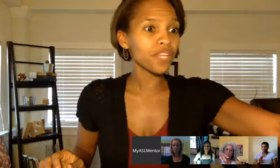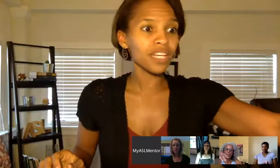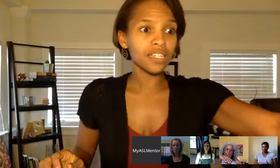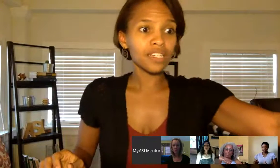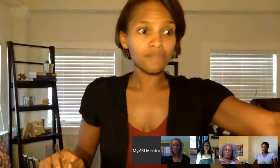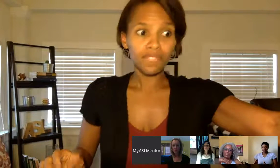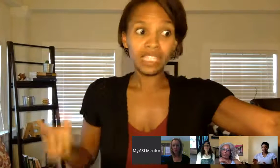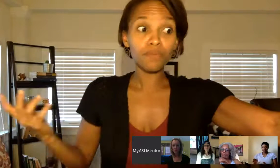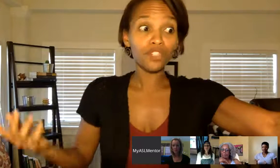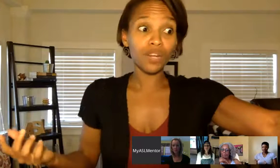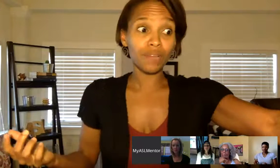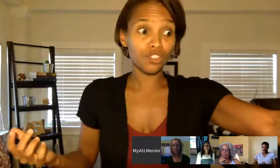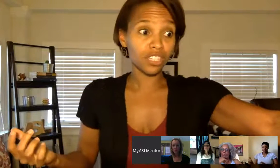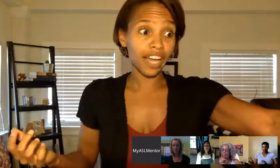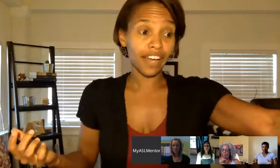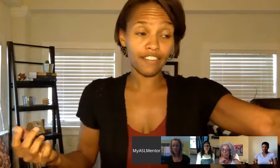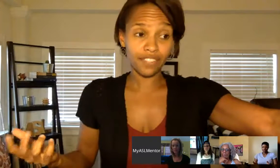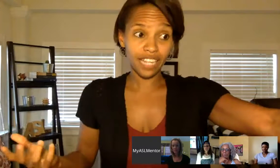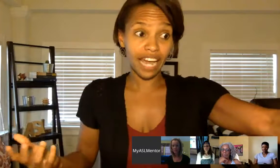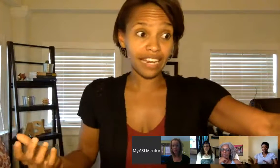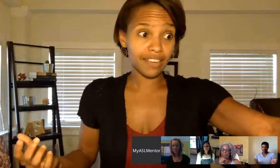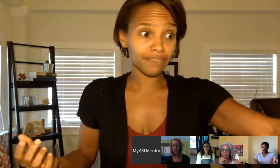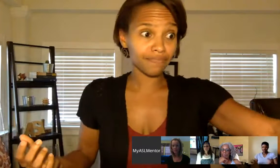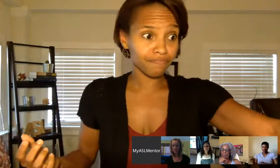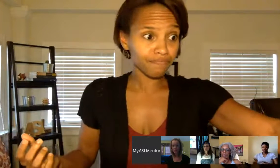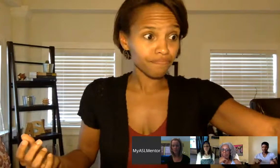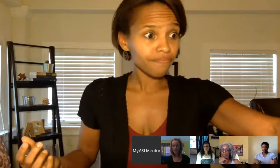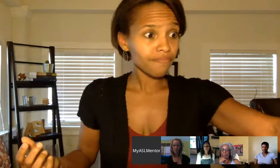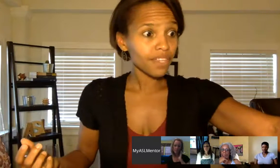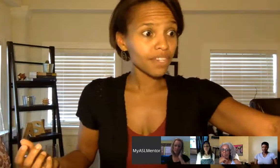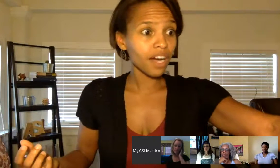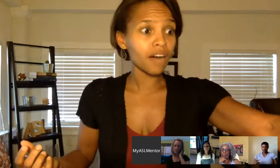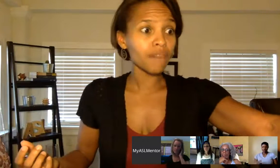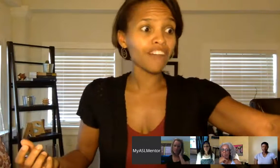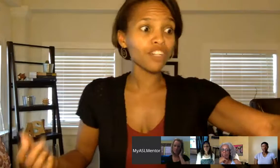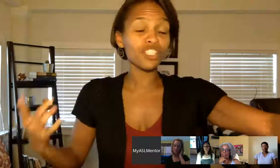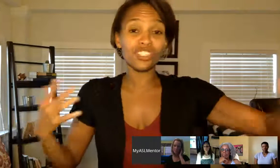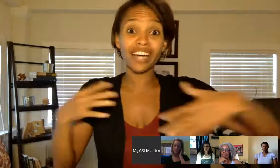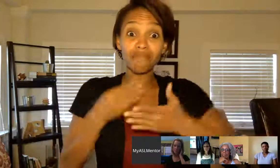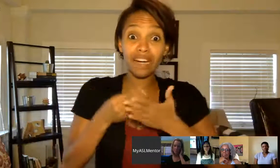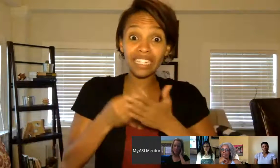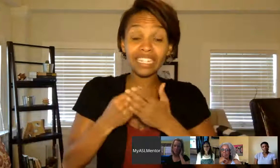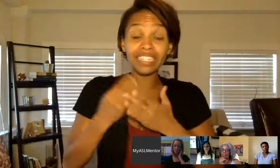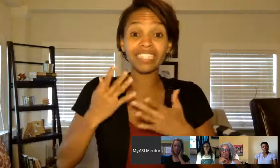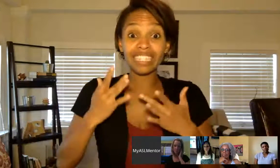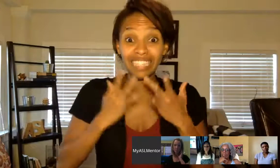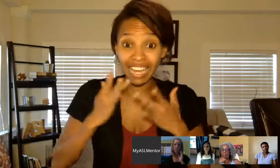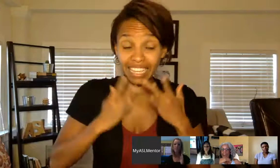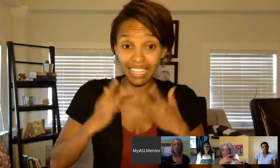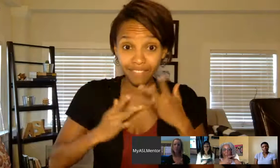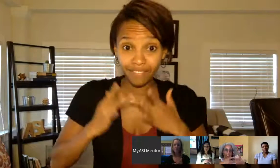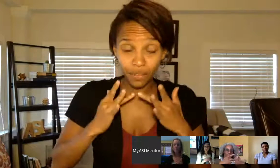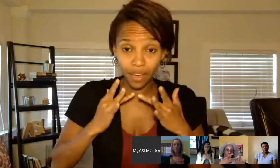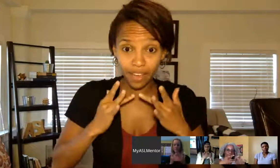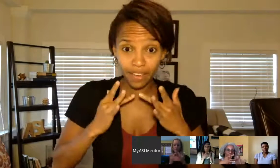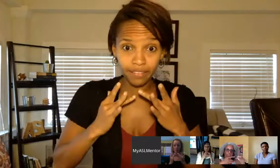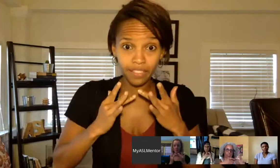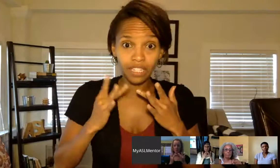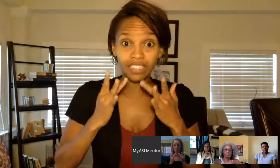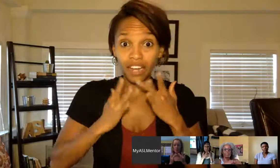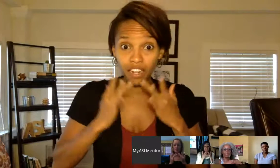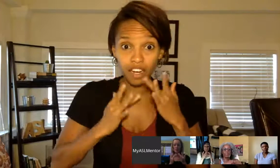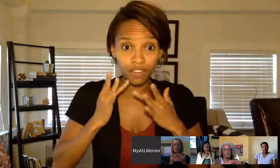So similar to what I was just kind of signing, after we just signed money, lacking,